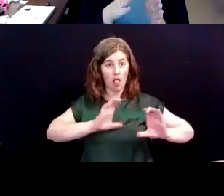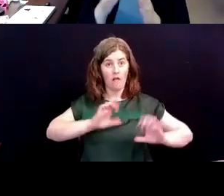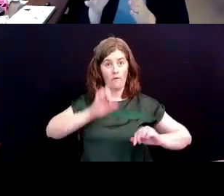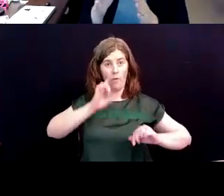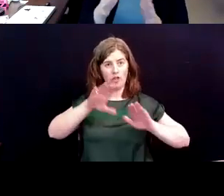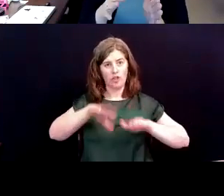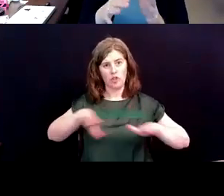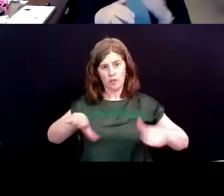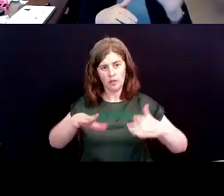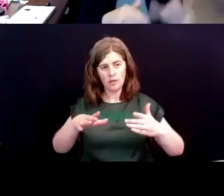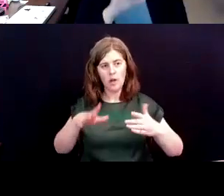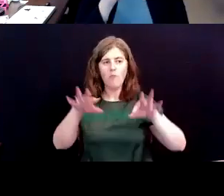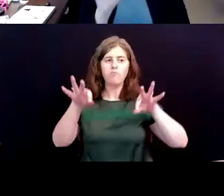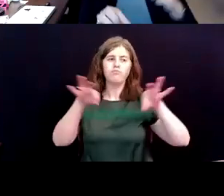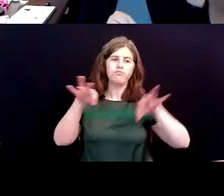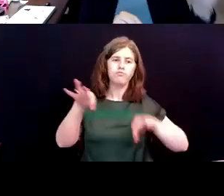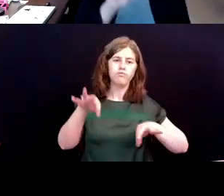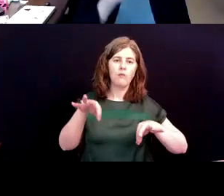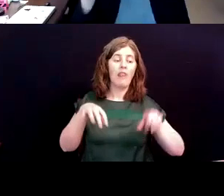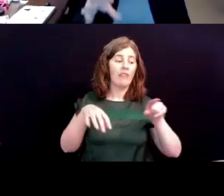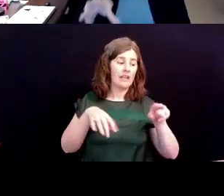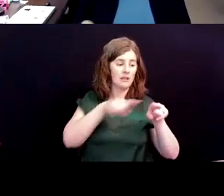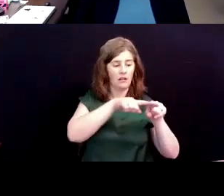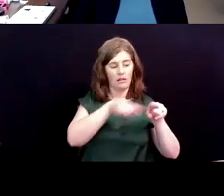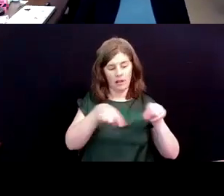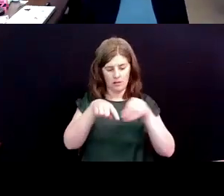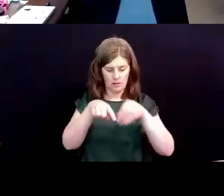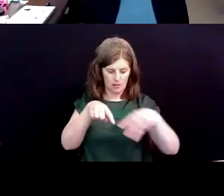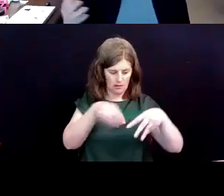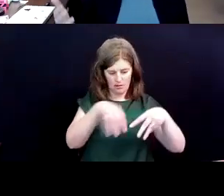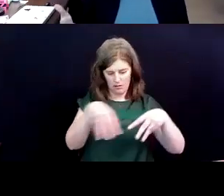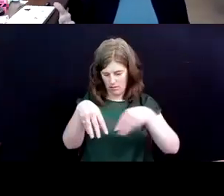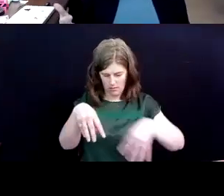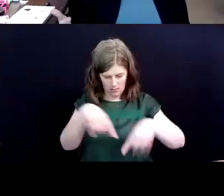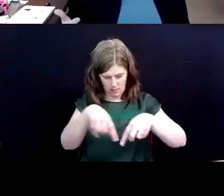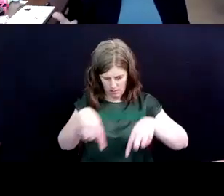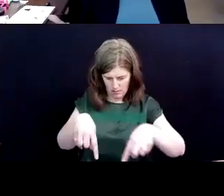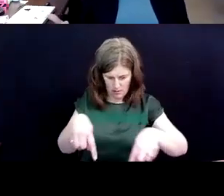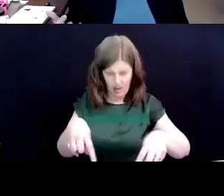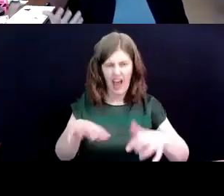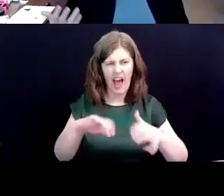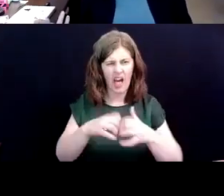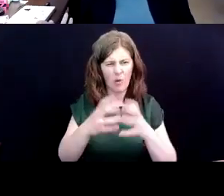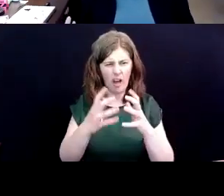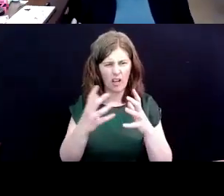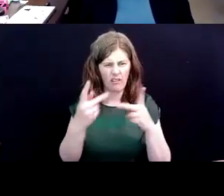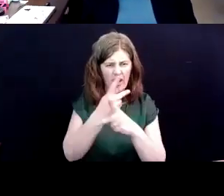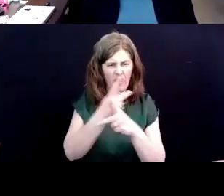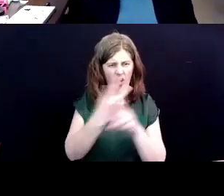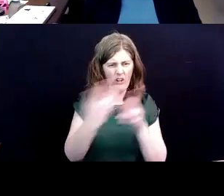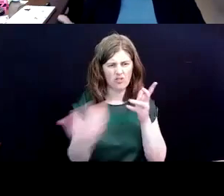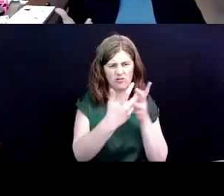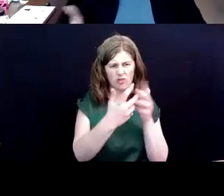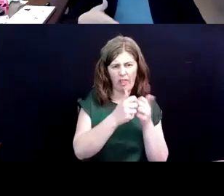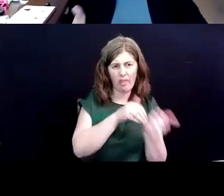certainly it'll walk you through like, okay, I do this, and then where do I go, and how do I intersect with the medical community in